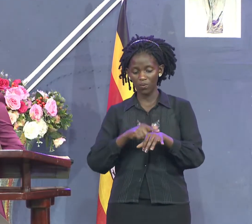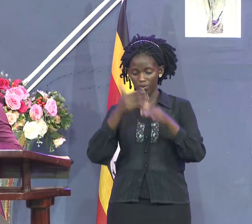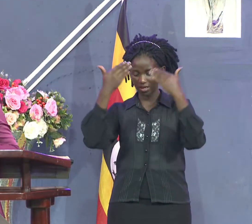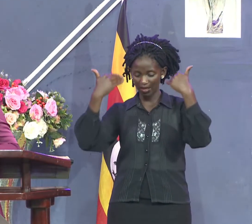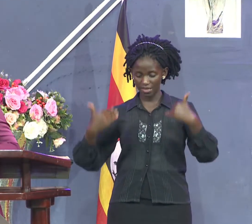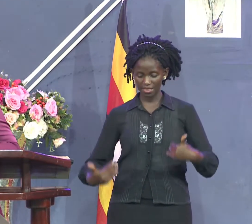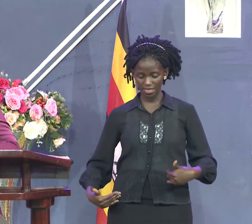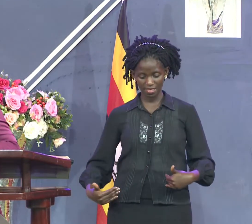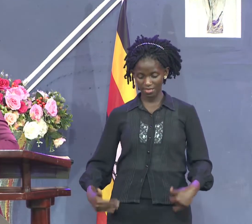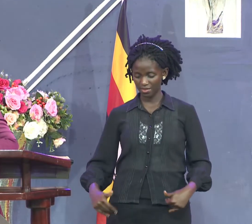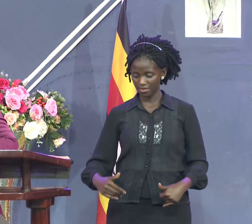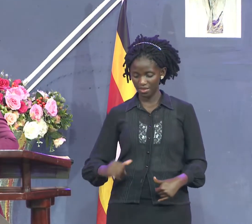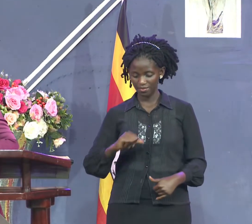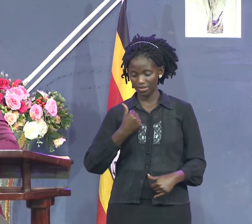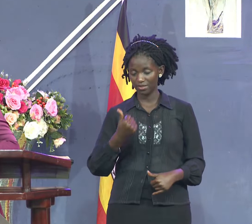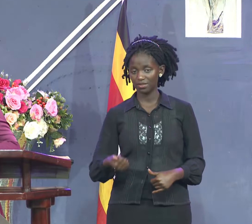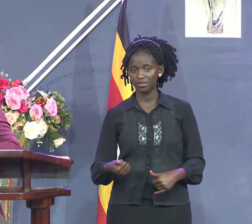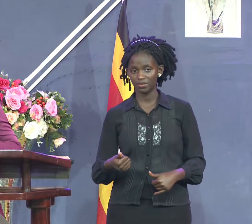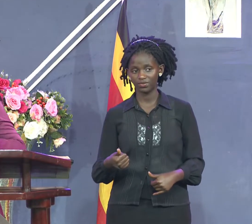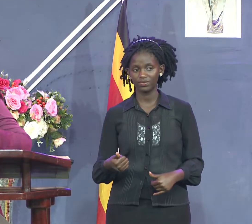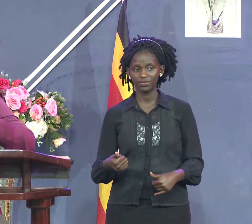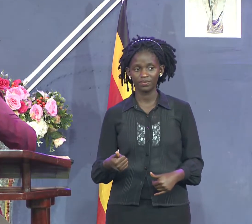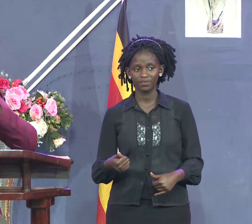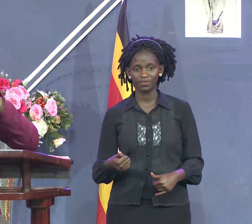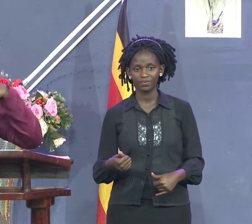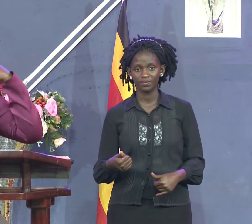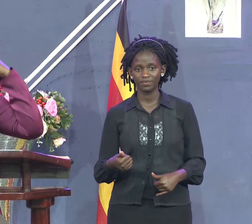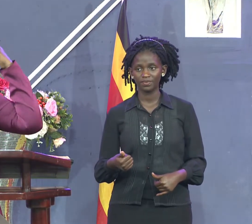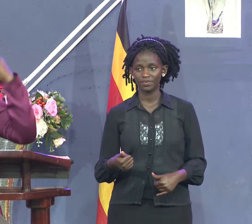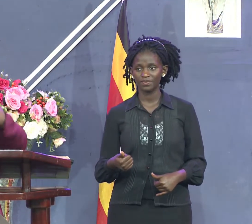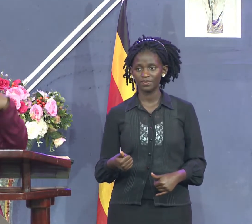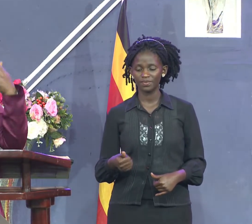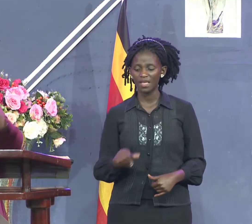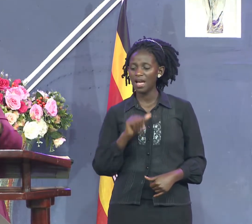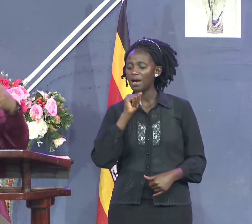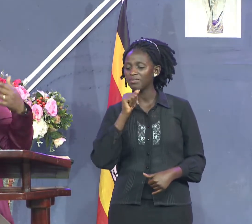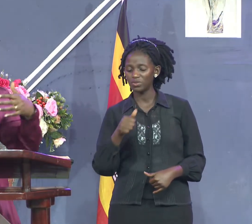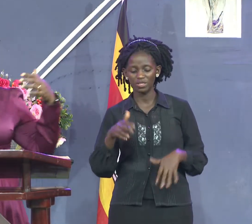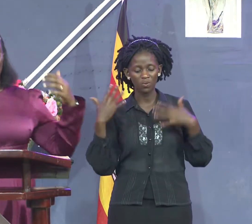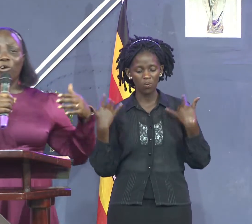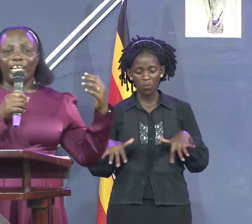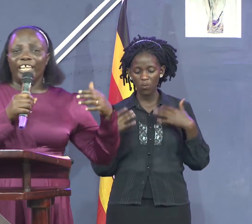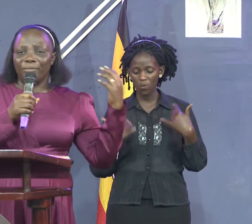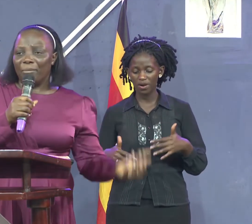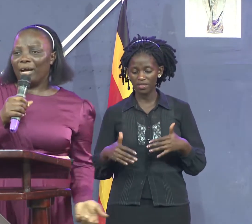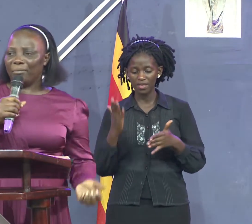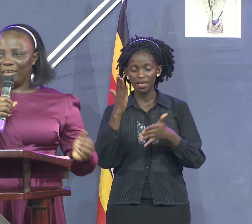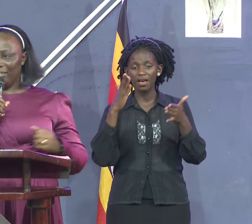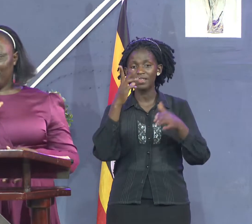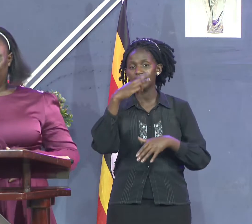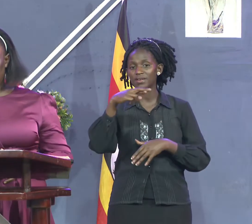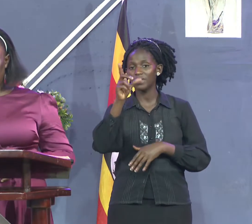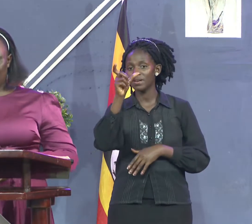neetunuulira. For if I'm to consider myself, si nze yandibadde omuntu omutuufu okwogera eri